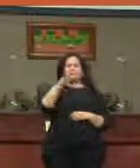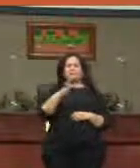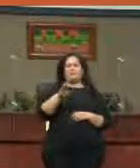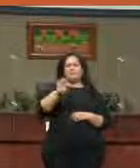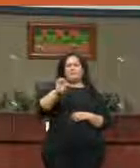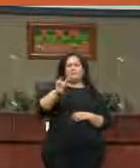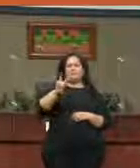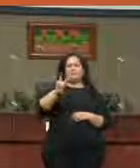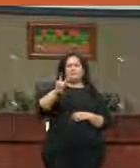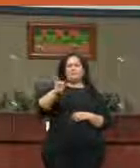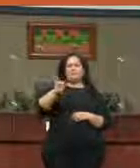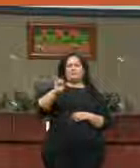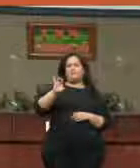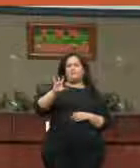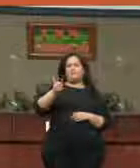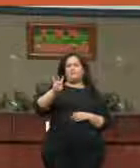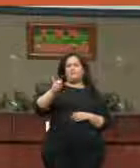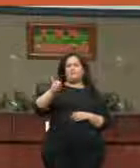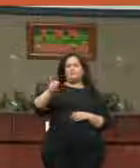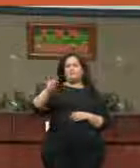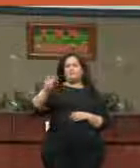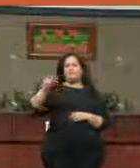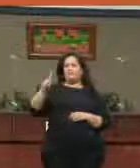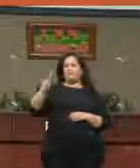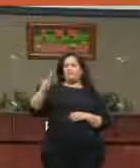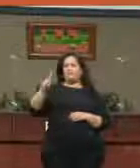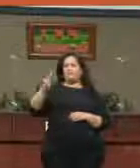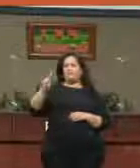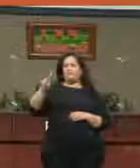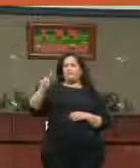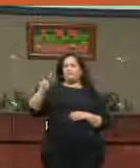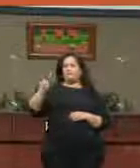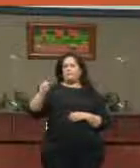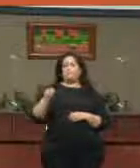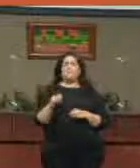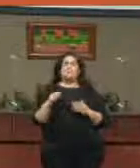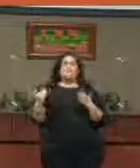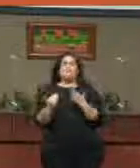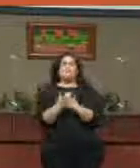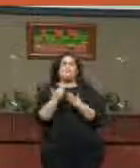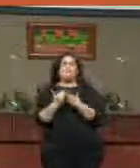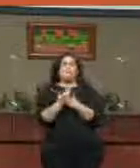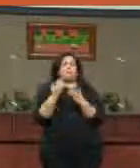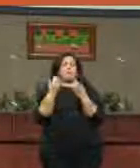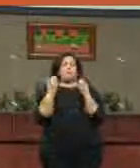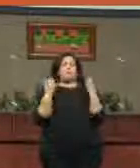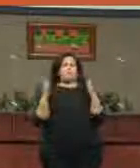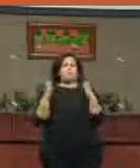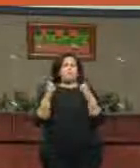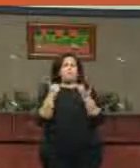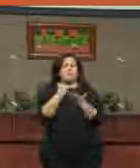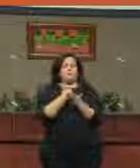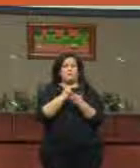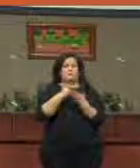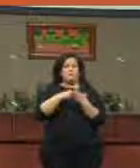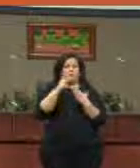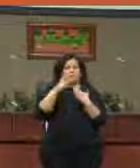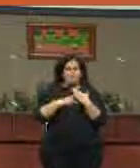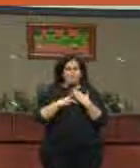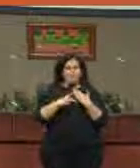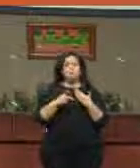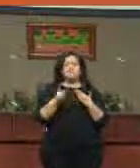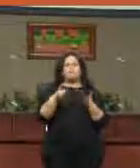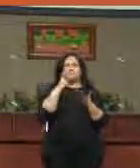ocfl.net/eviction diversion. You can find information about the new emergency rental assistance program by going